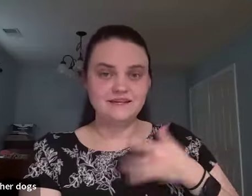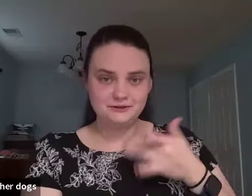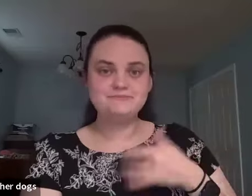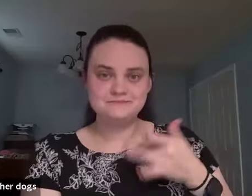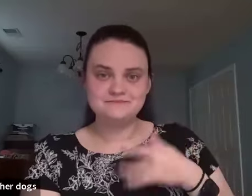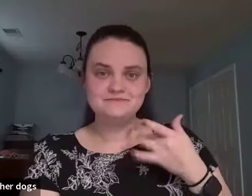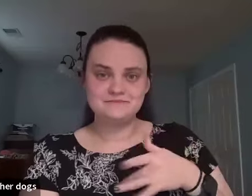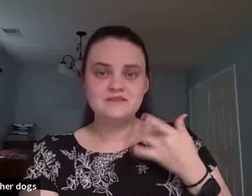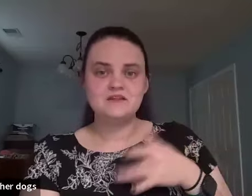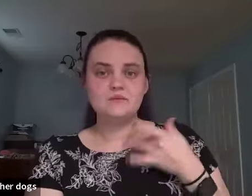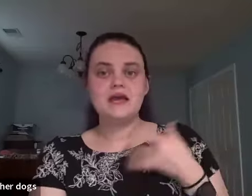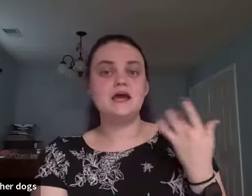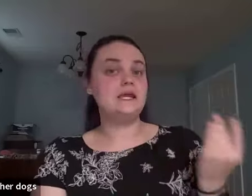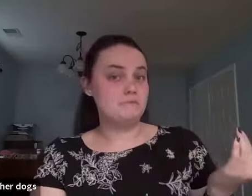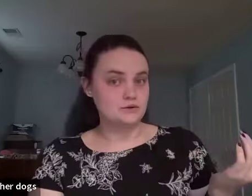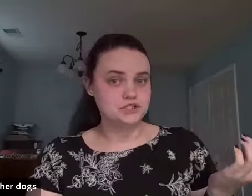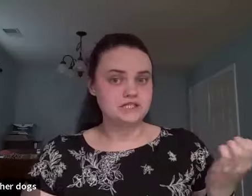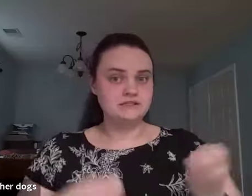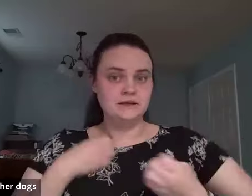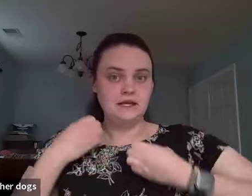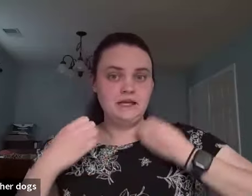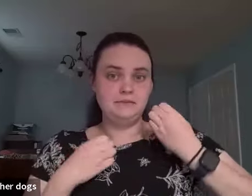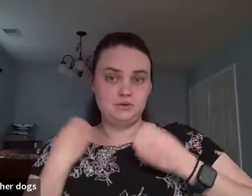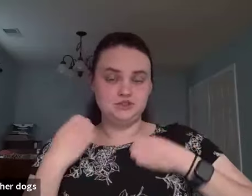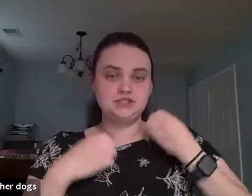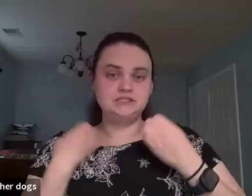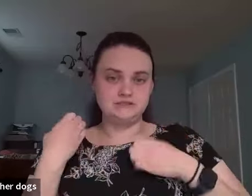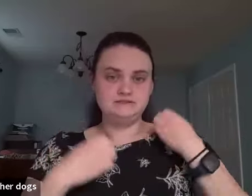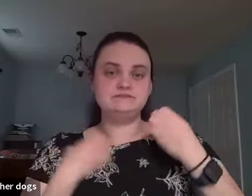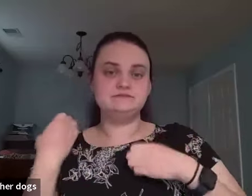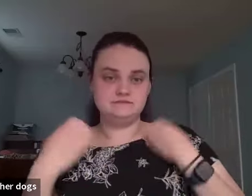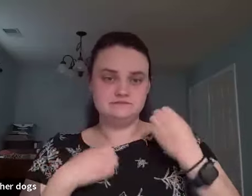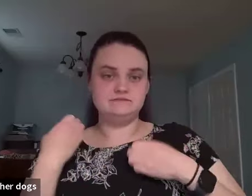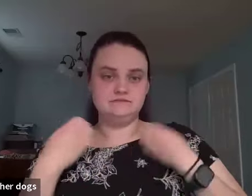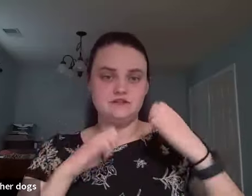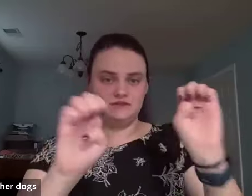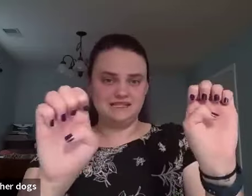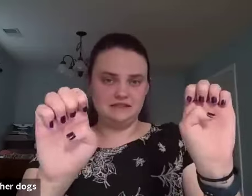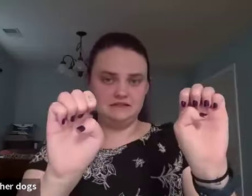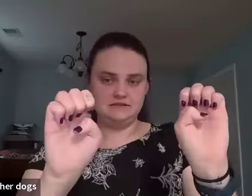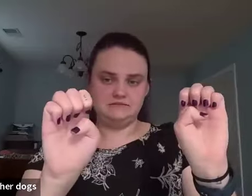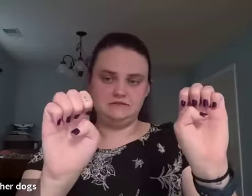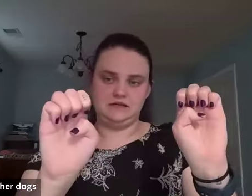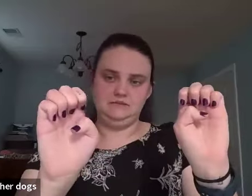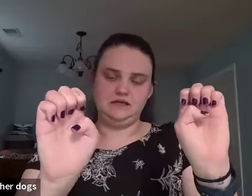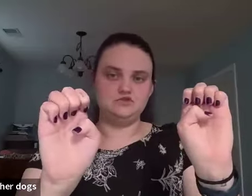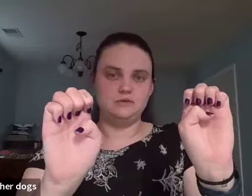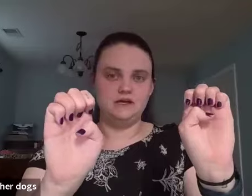Feeling. Then we had emotion, emotion. Those E's. I keep making I'm screaming